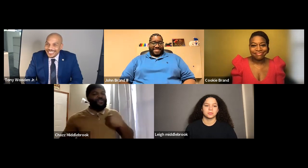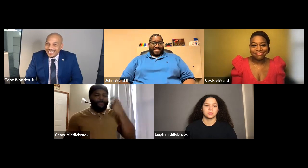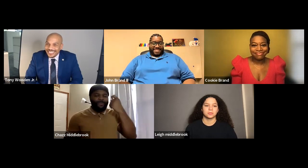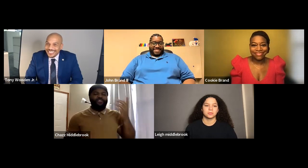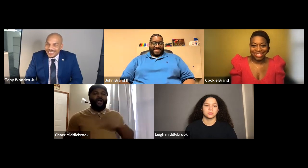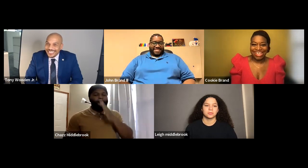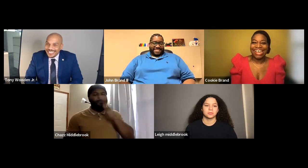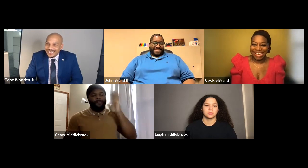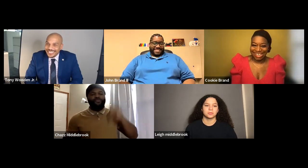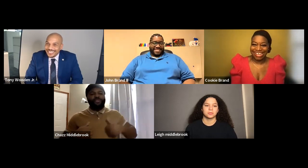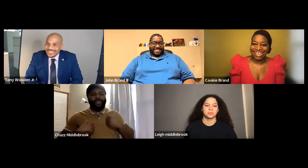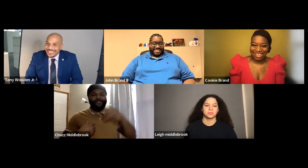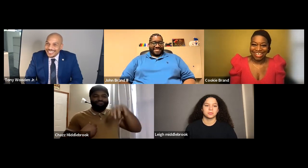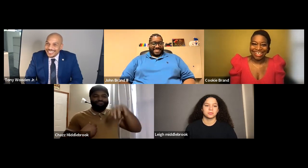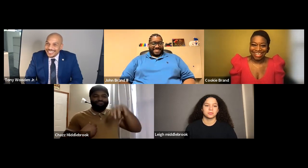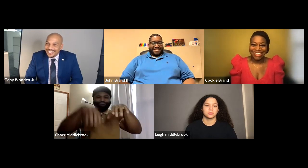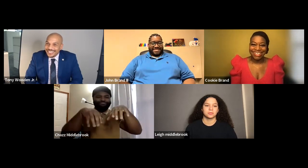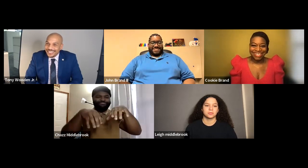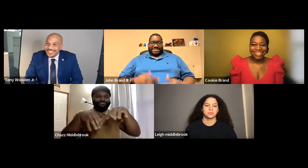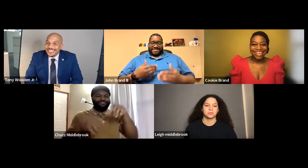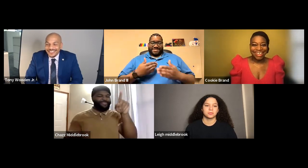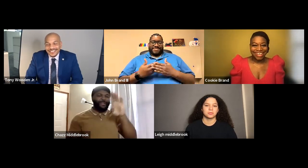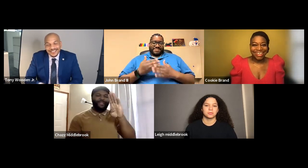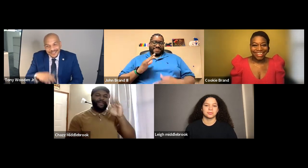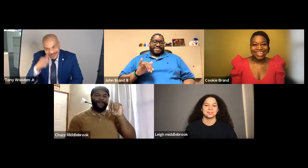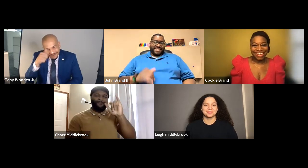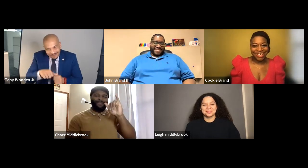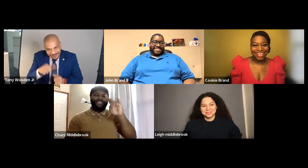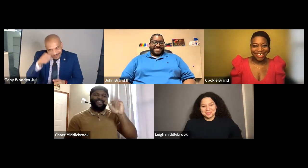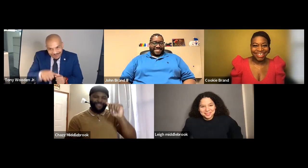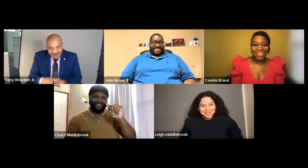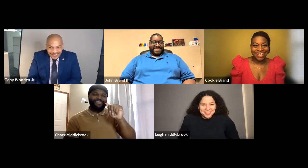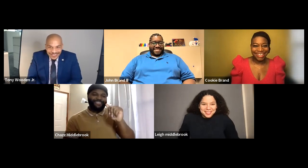out with J3 and Tony, and we would have